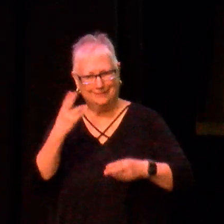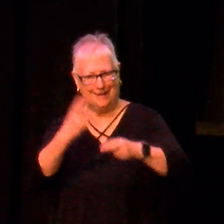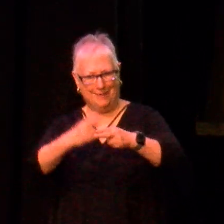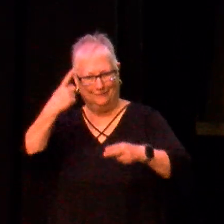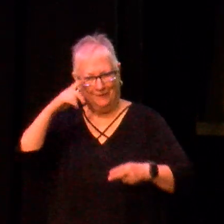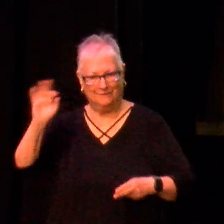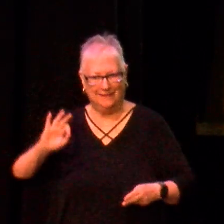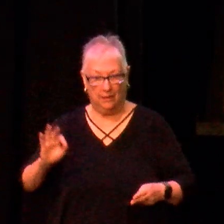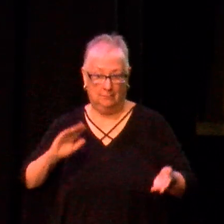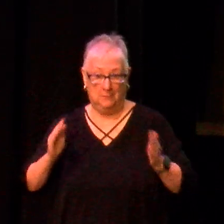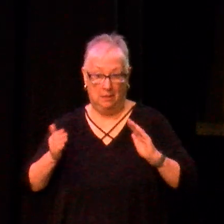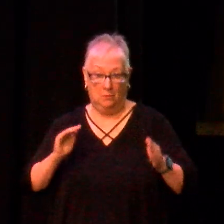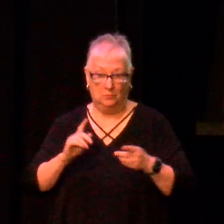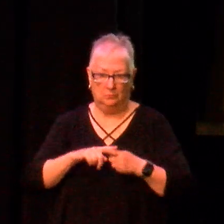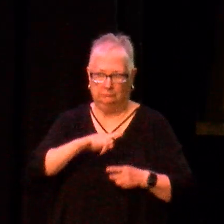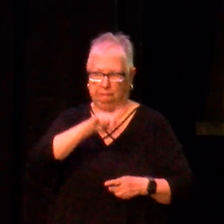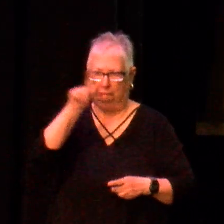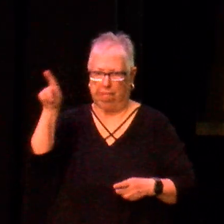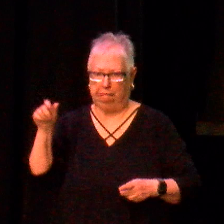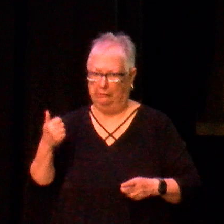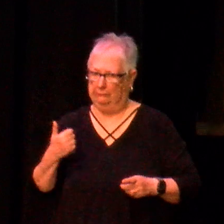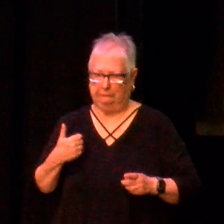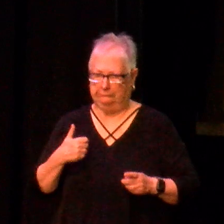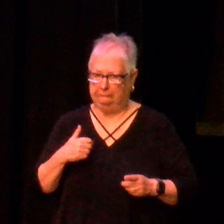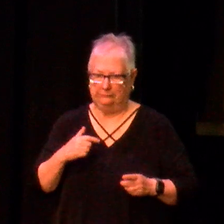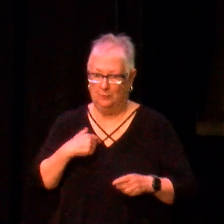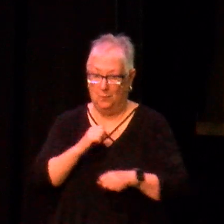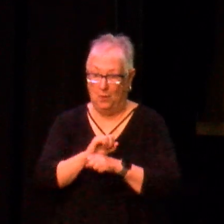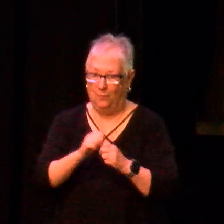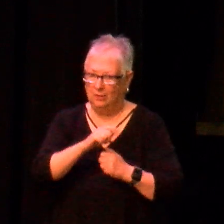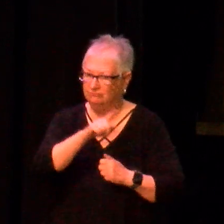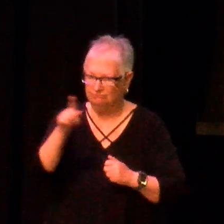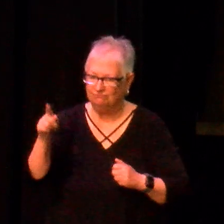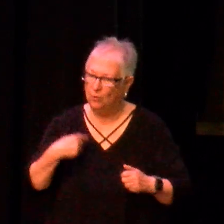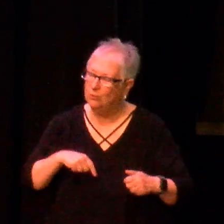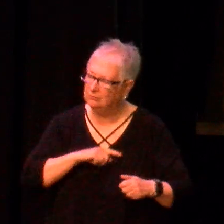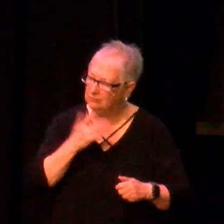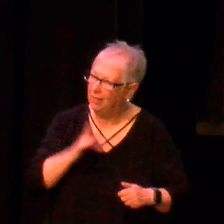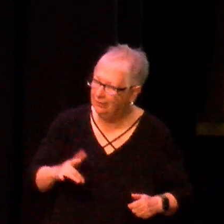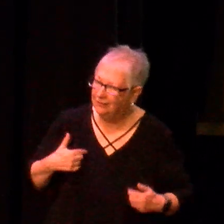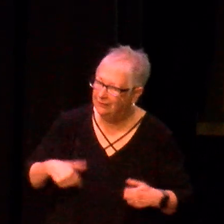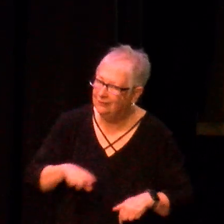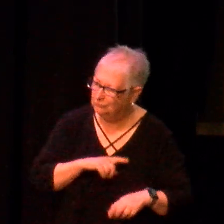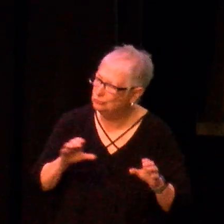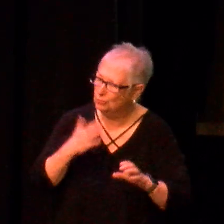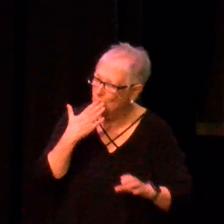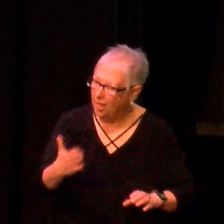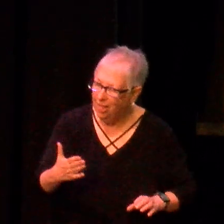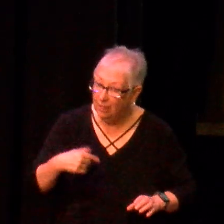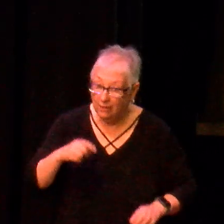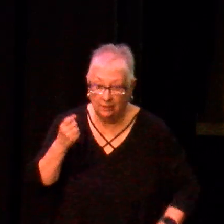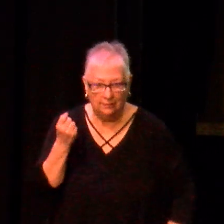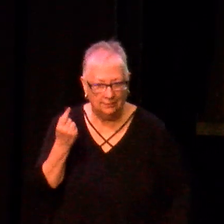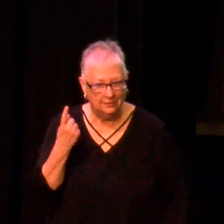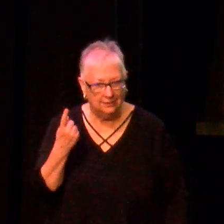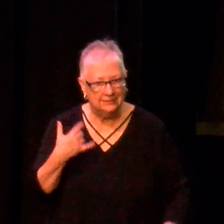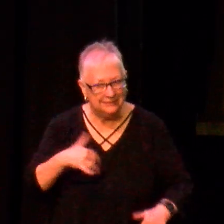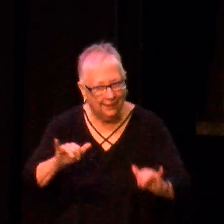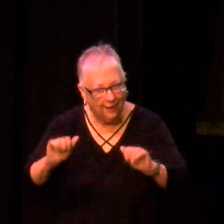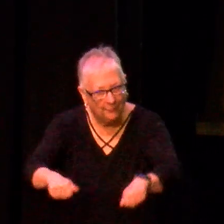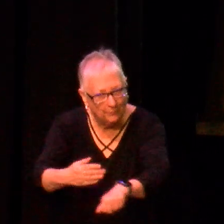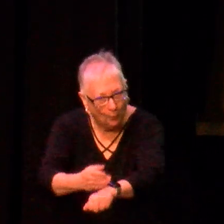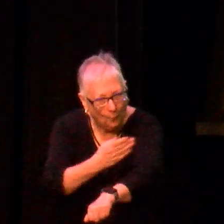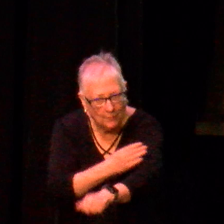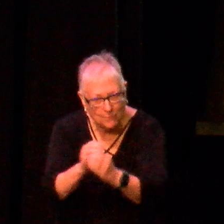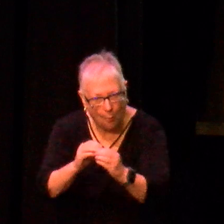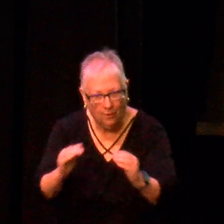else that we work with, we do it quite well. But that doesn't mean that we're perfect. And I think the opportunity is